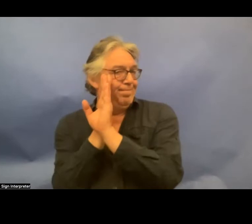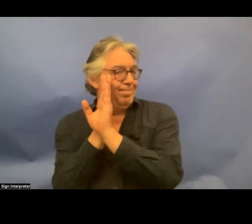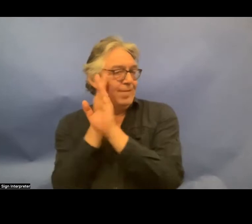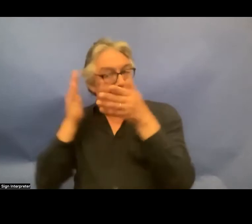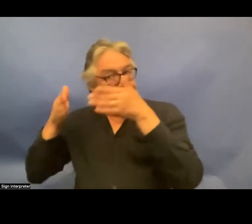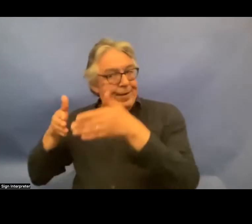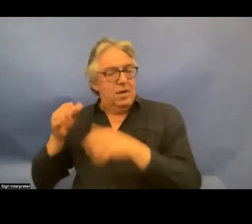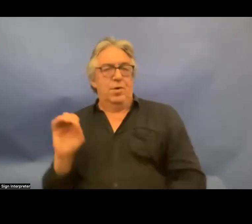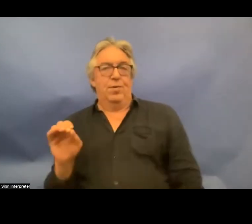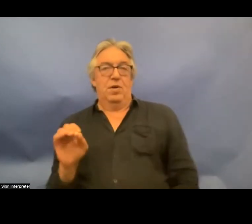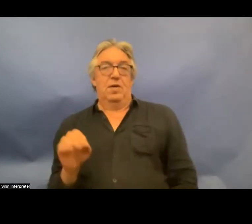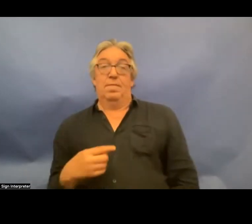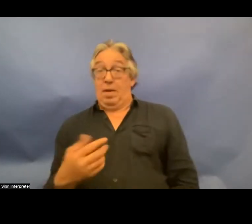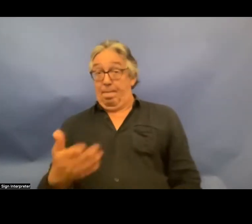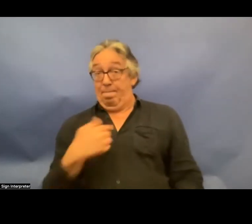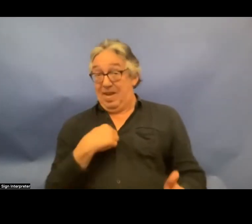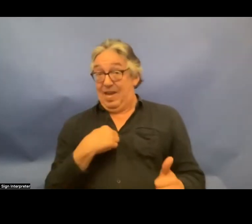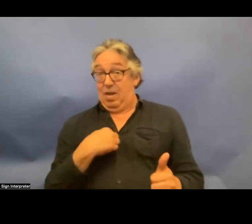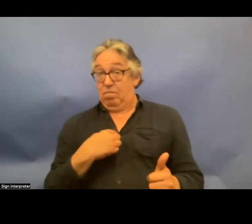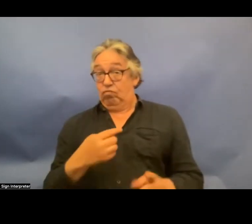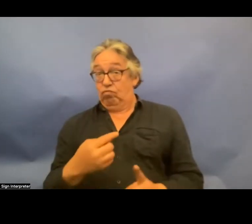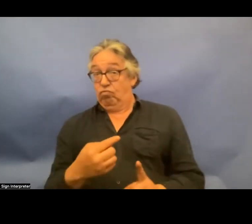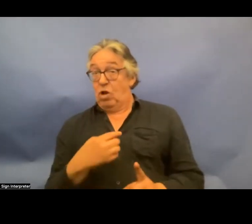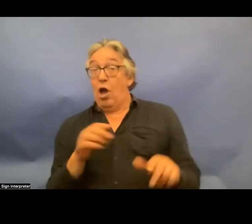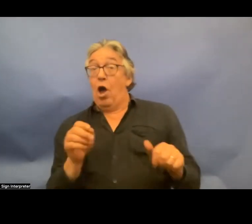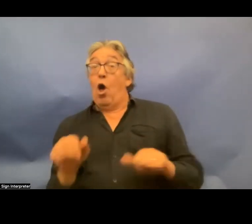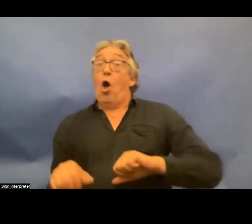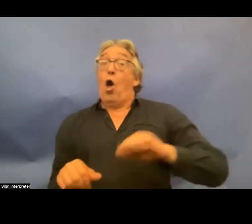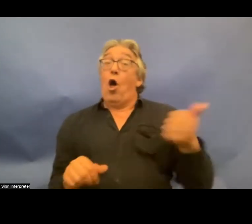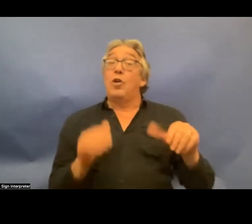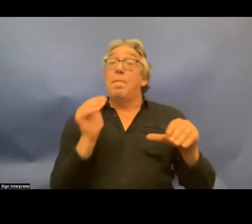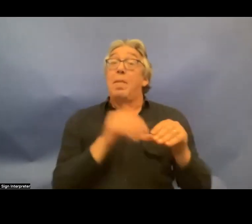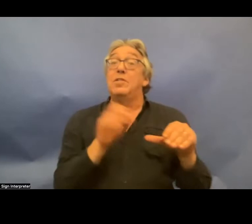of persons with disabilities, but it is